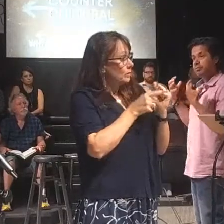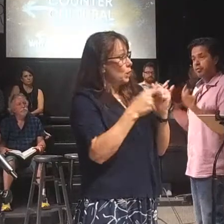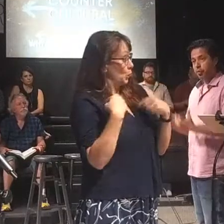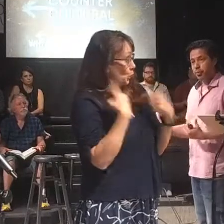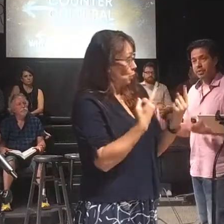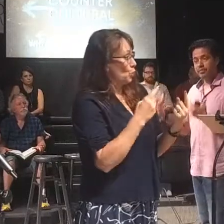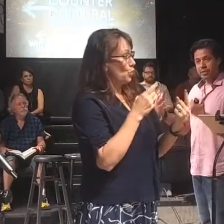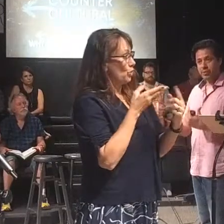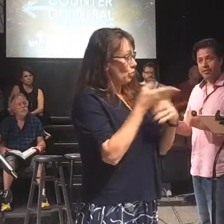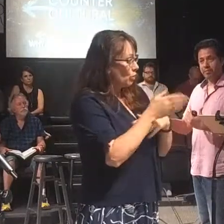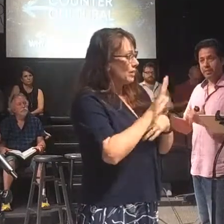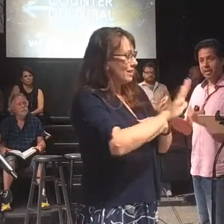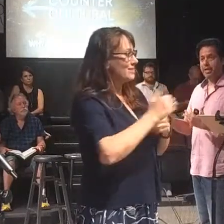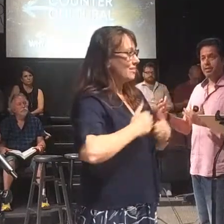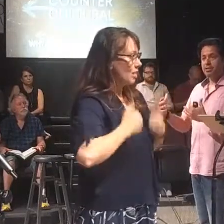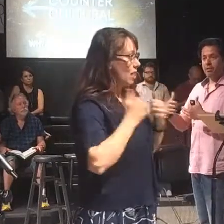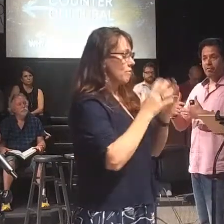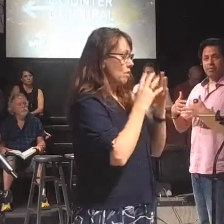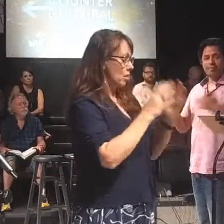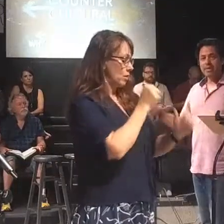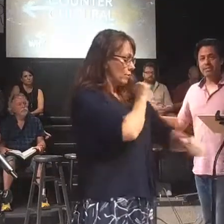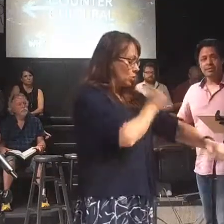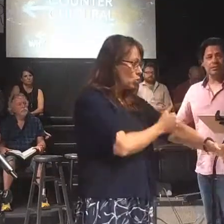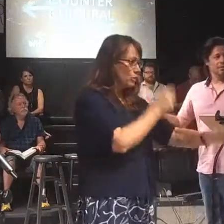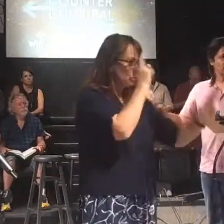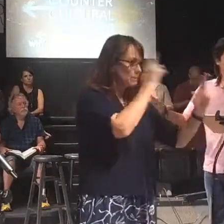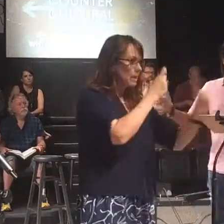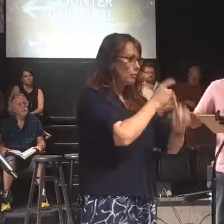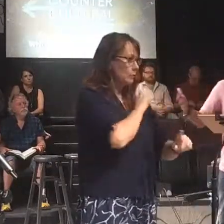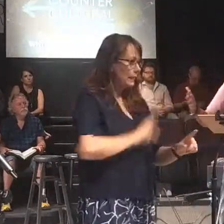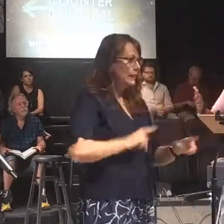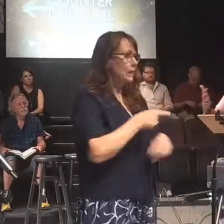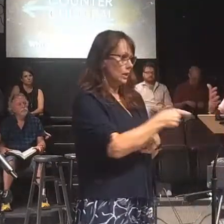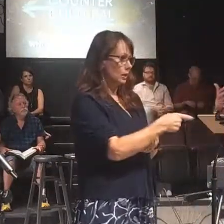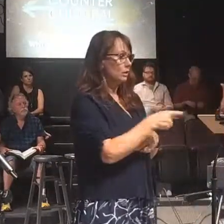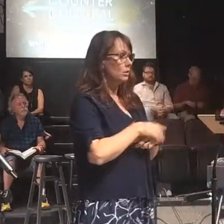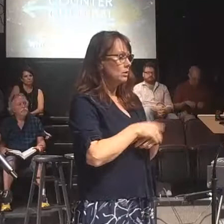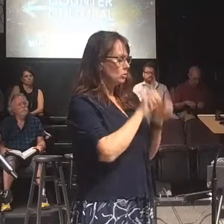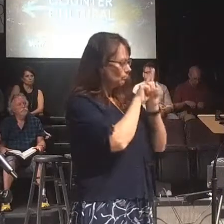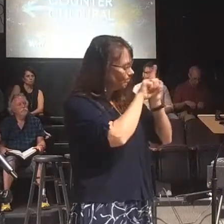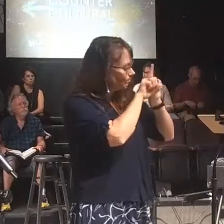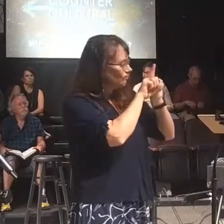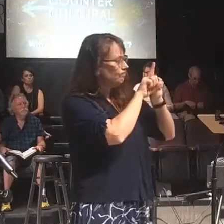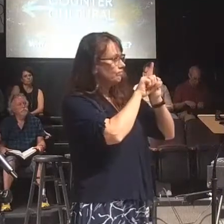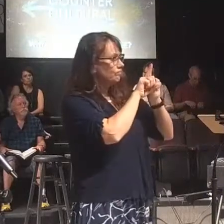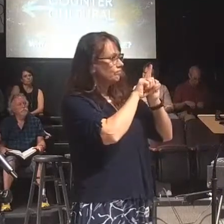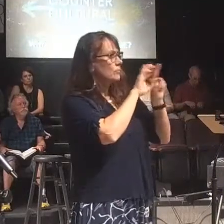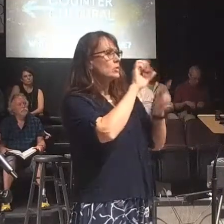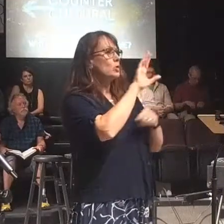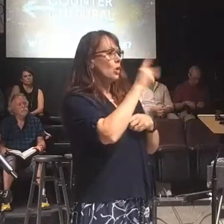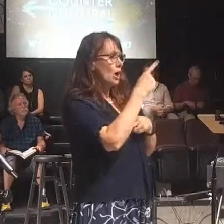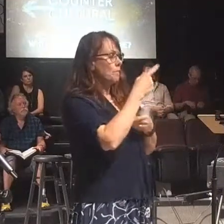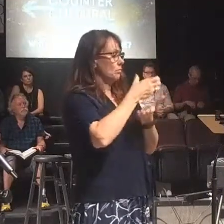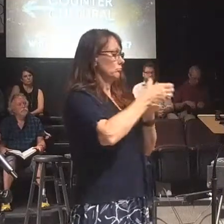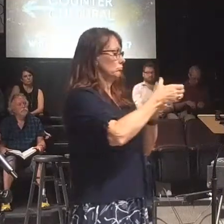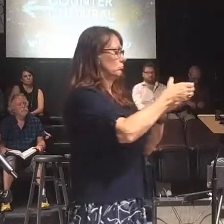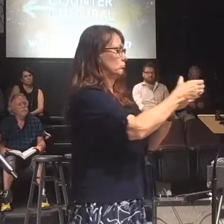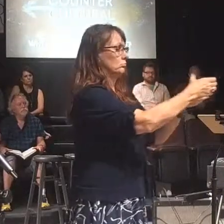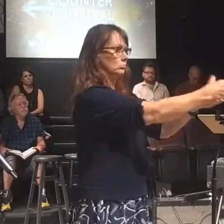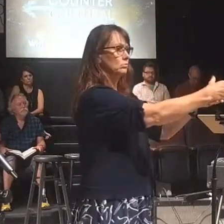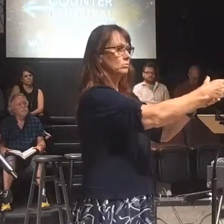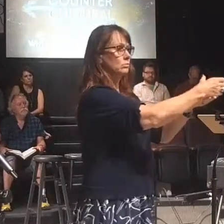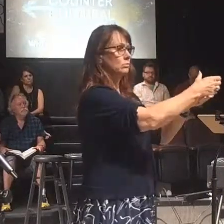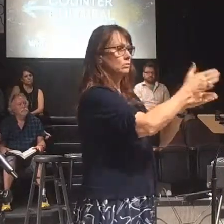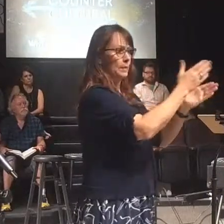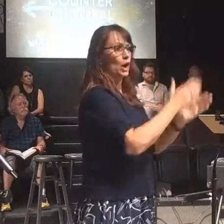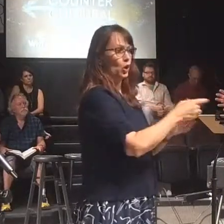who gained a lot of authority and respect from the king of the biggest empire of the time. And so the king of Persia literally